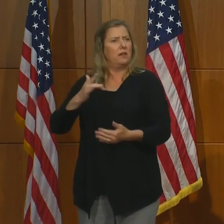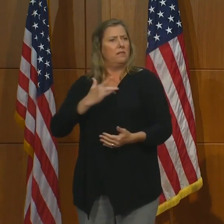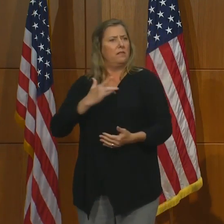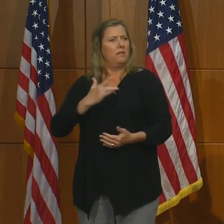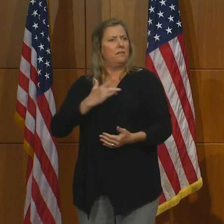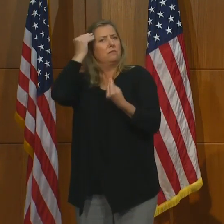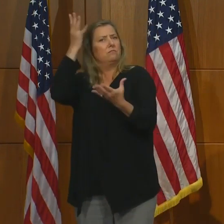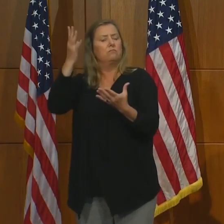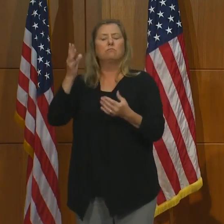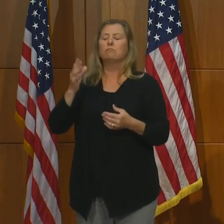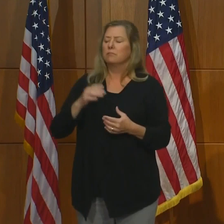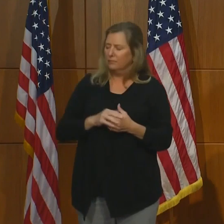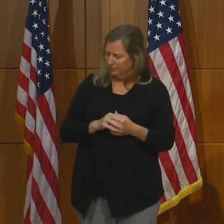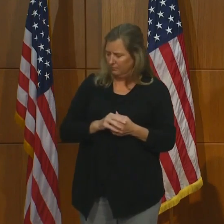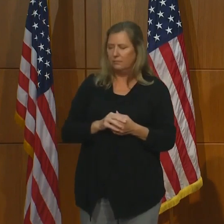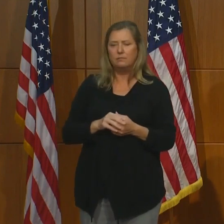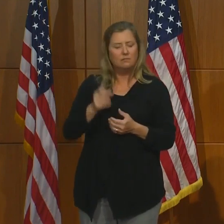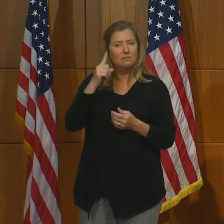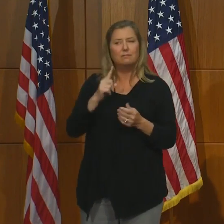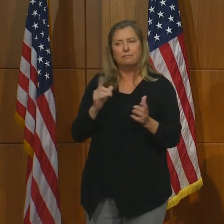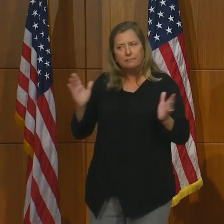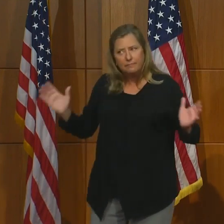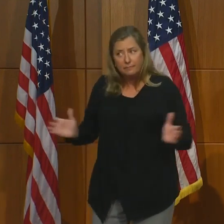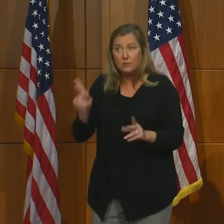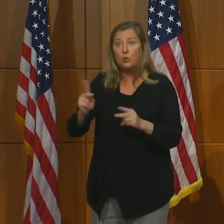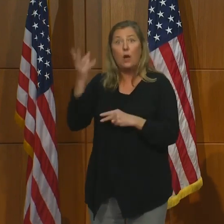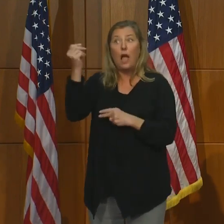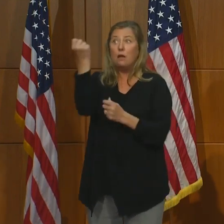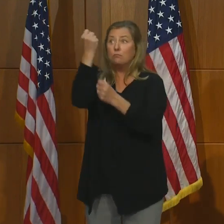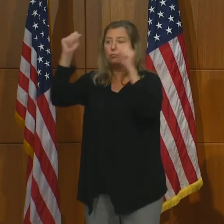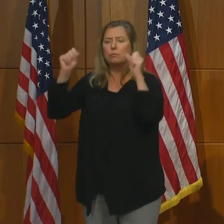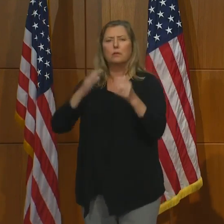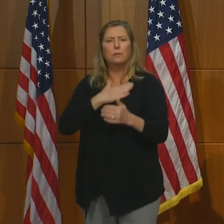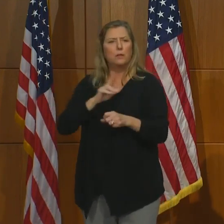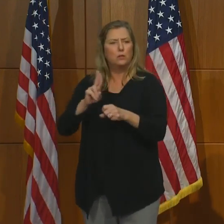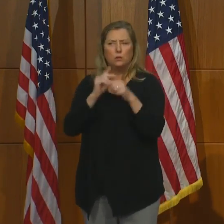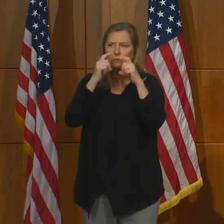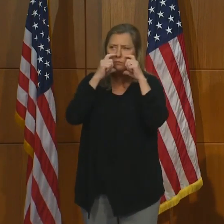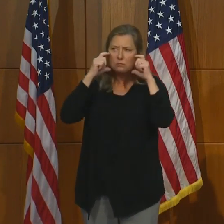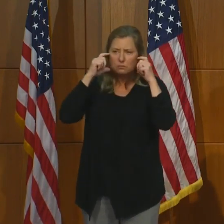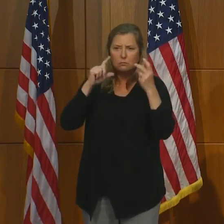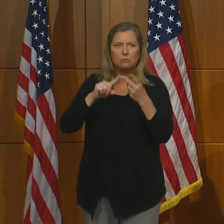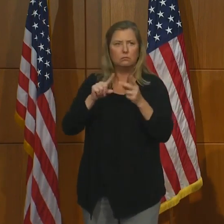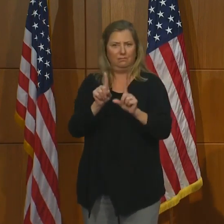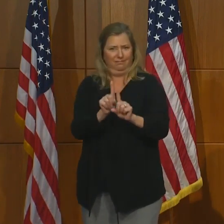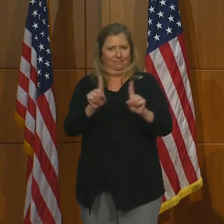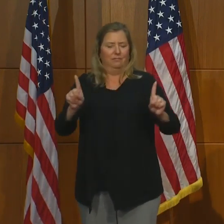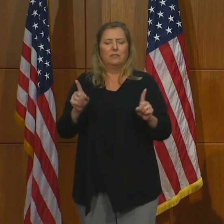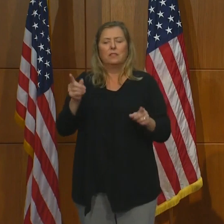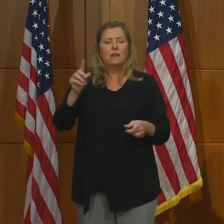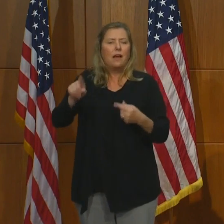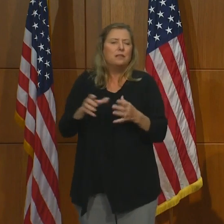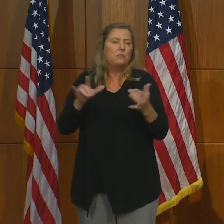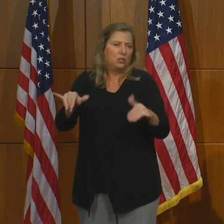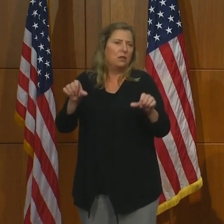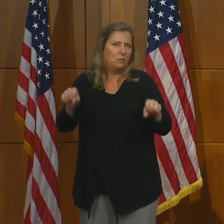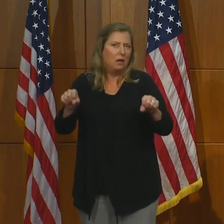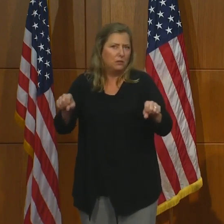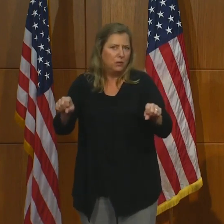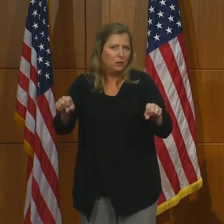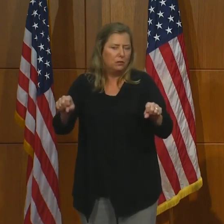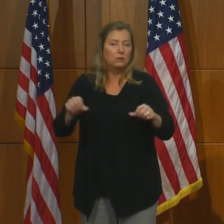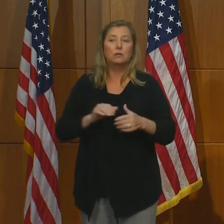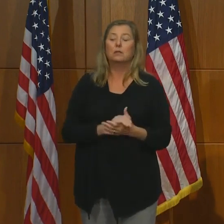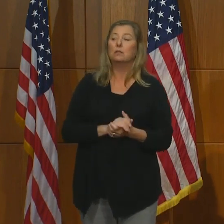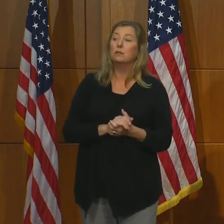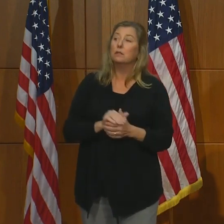I strongly encourage protesters to wear face coverings and social distance as much as possible. And I would